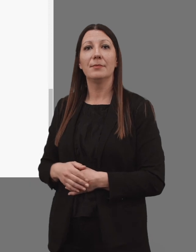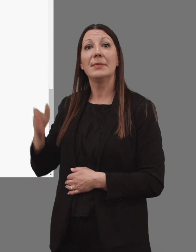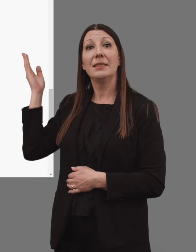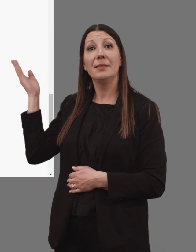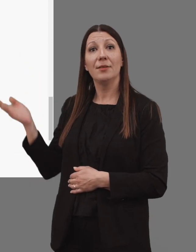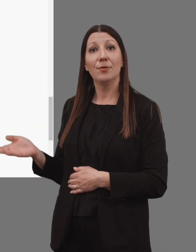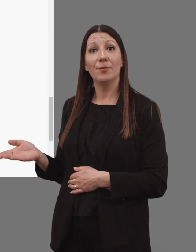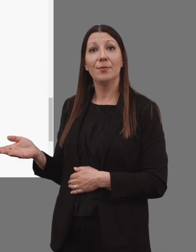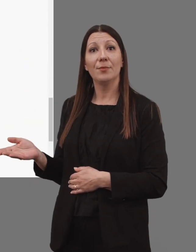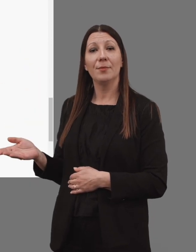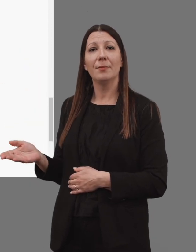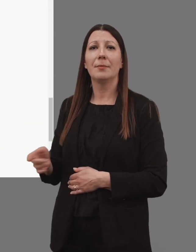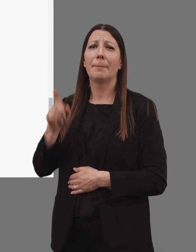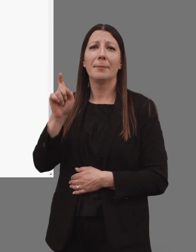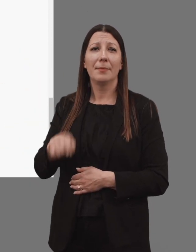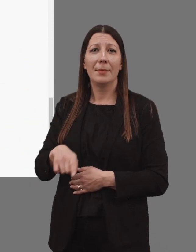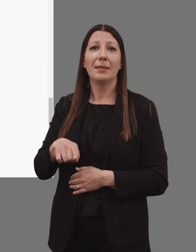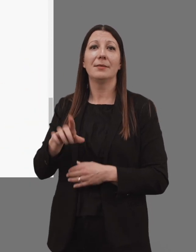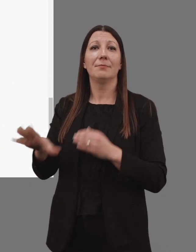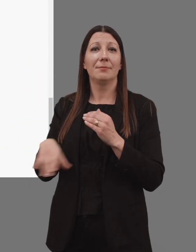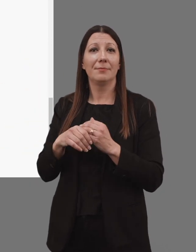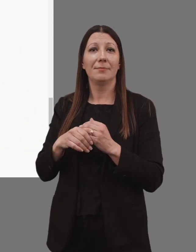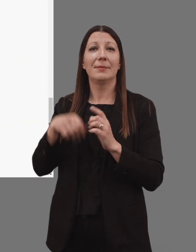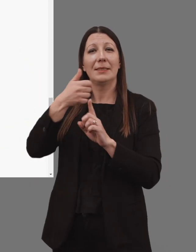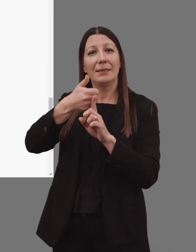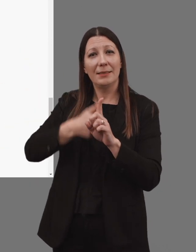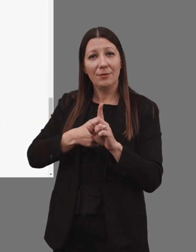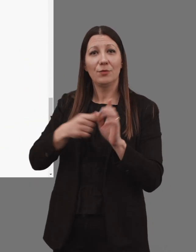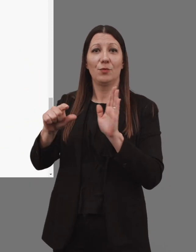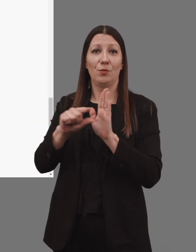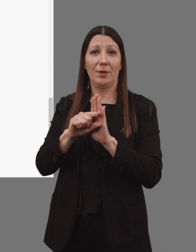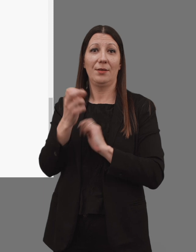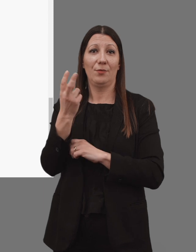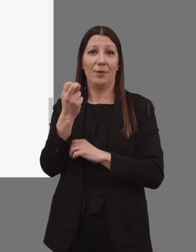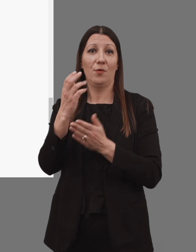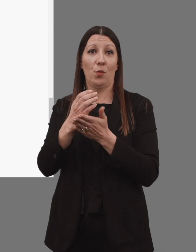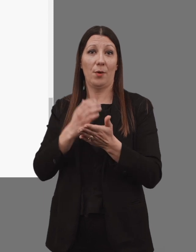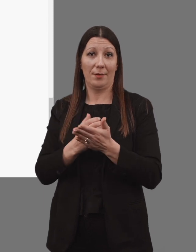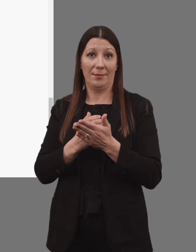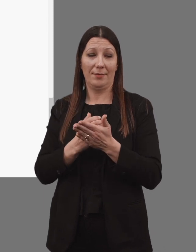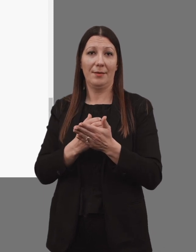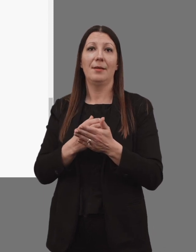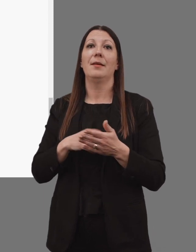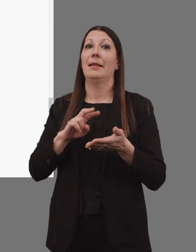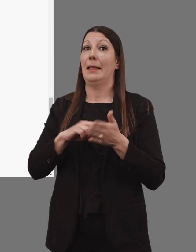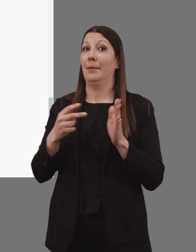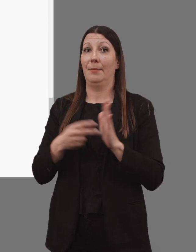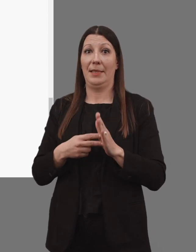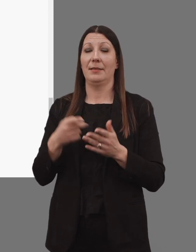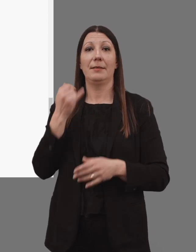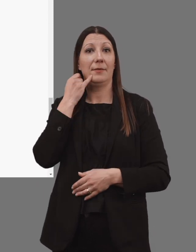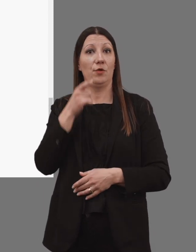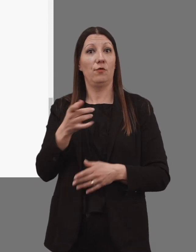to add every single grade 12 course you have ever taken, are currently taking, or will